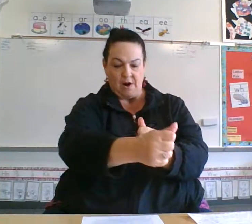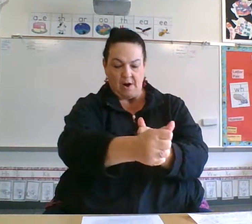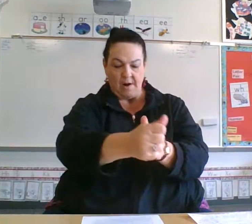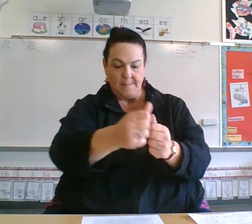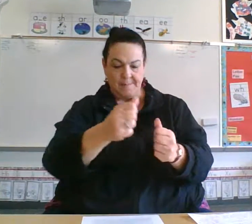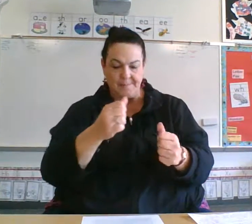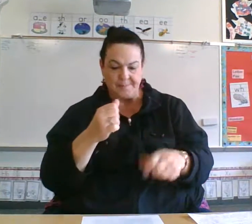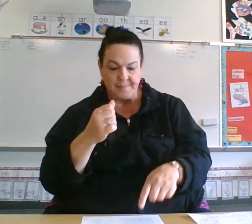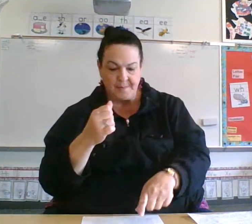far